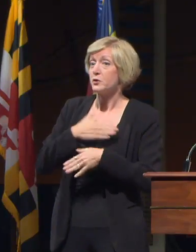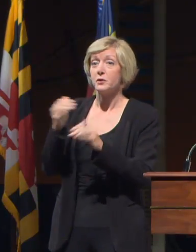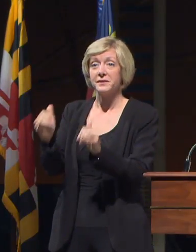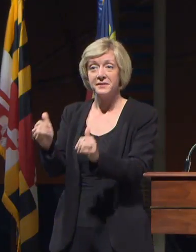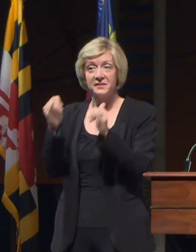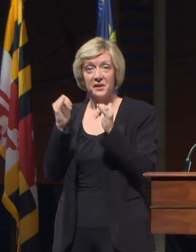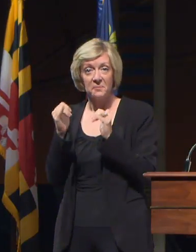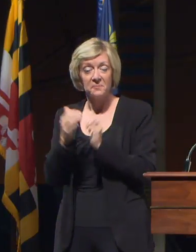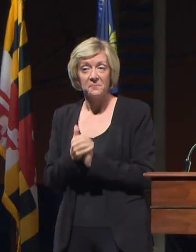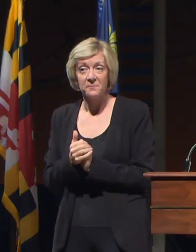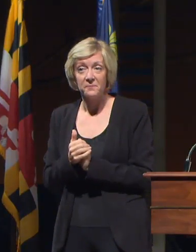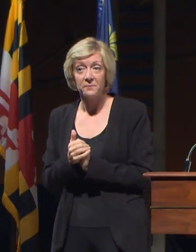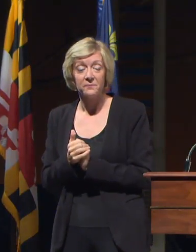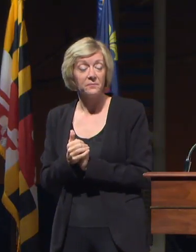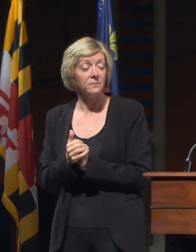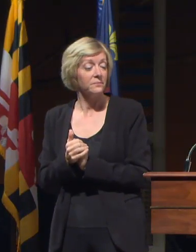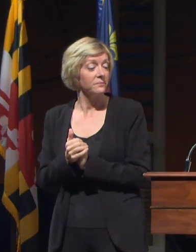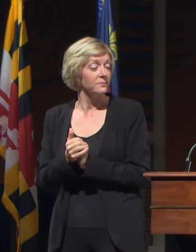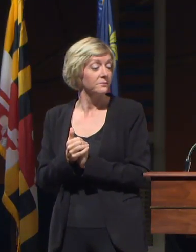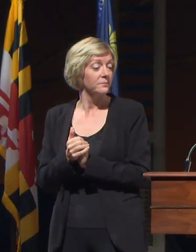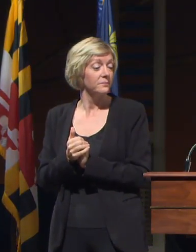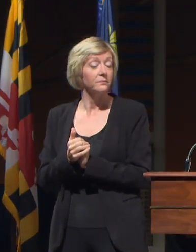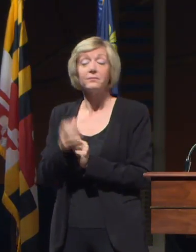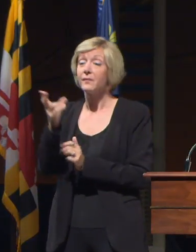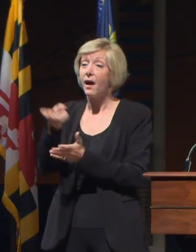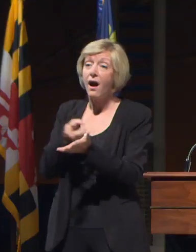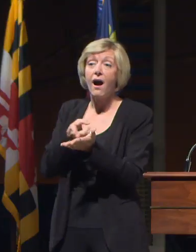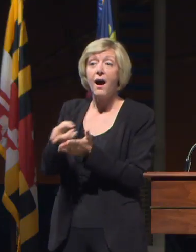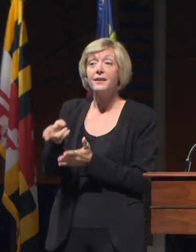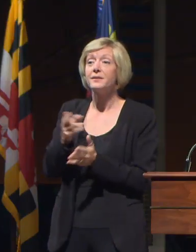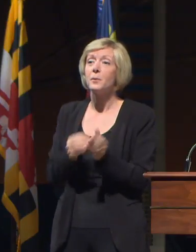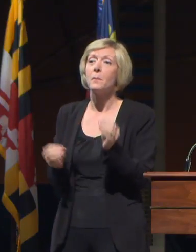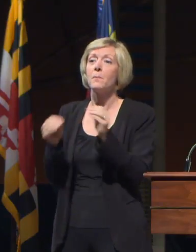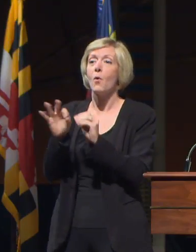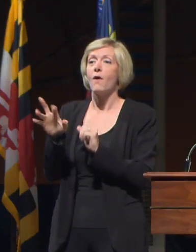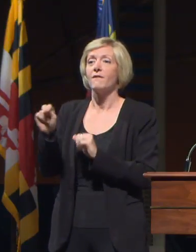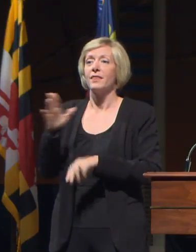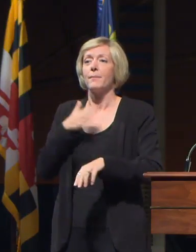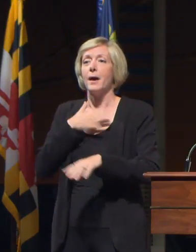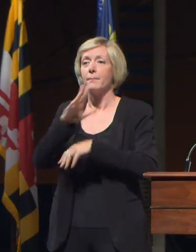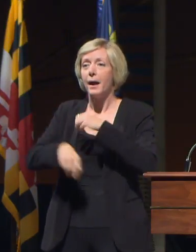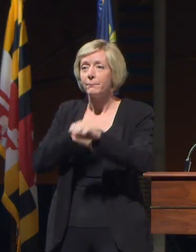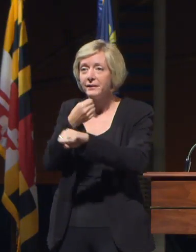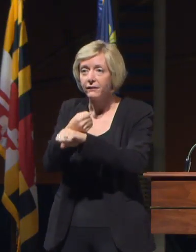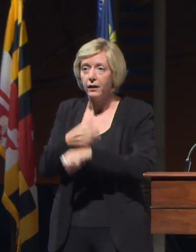have and as we have. To be honest, this has been more fun than my bat mitzvah.